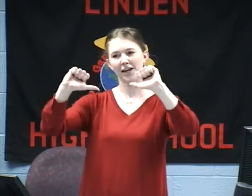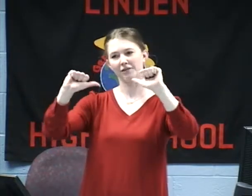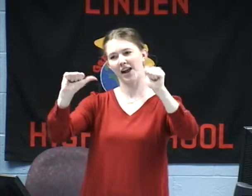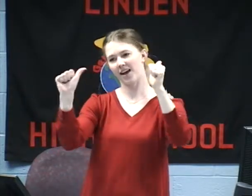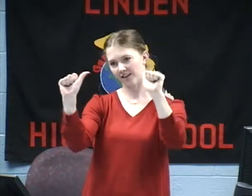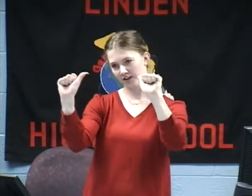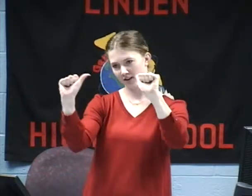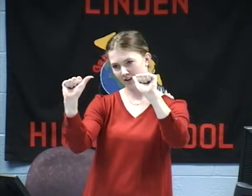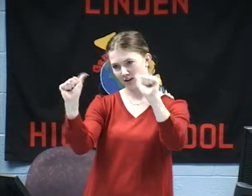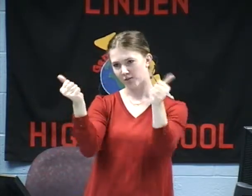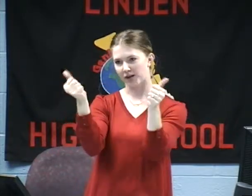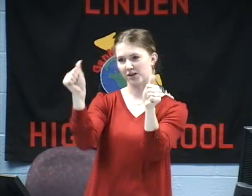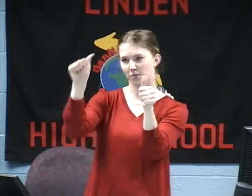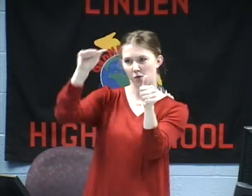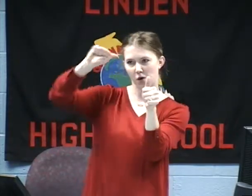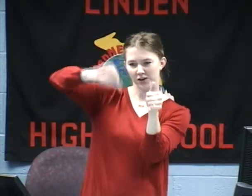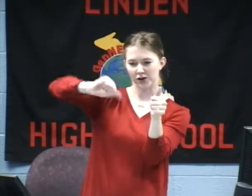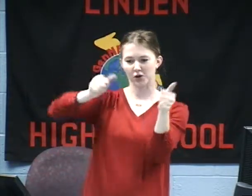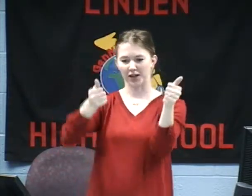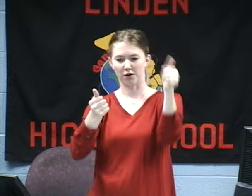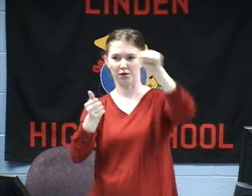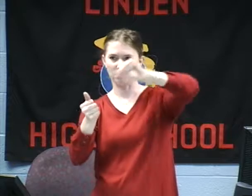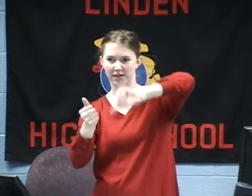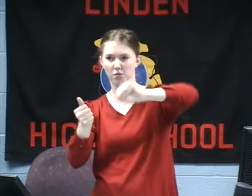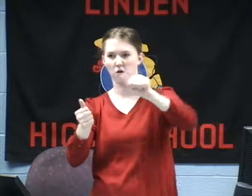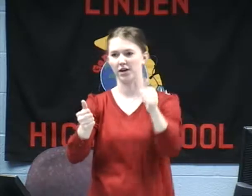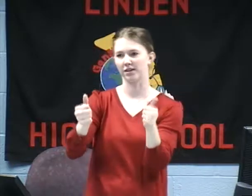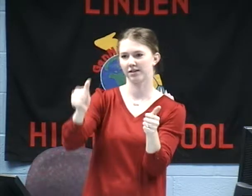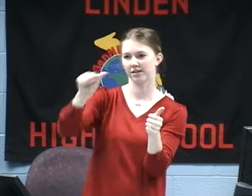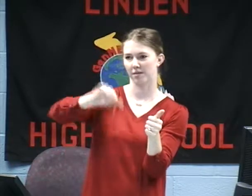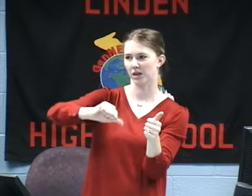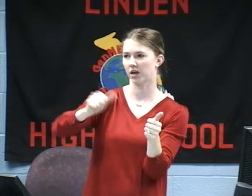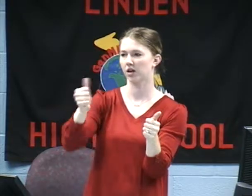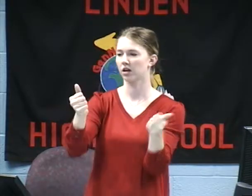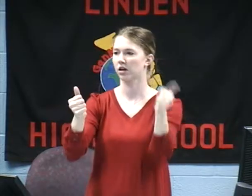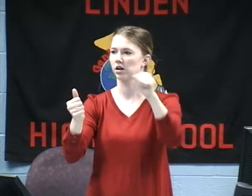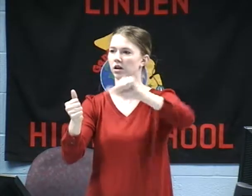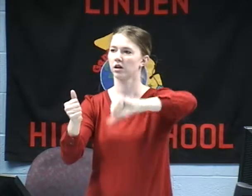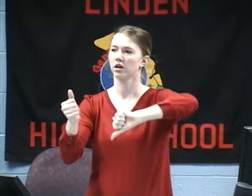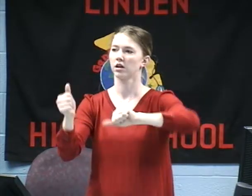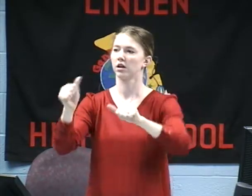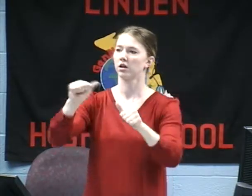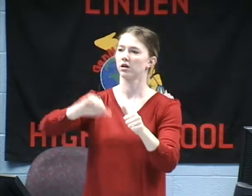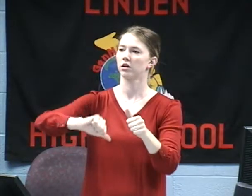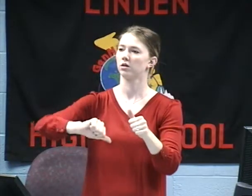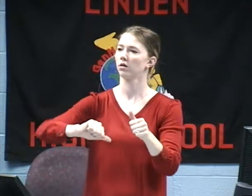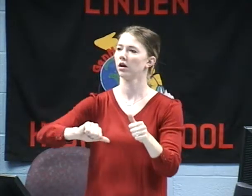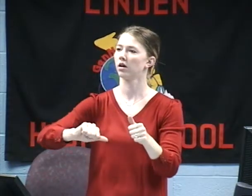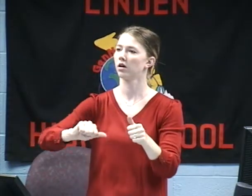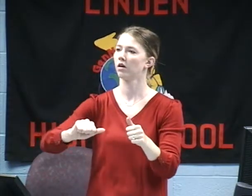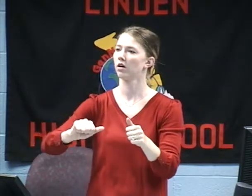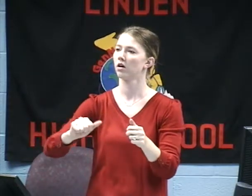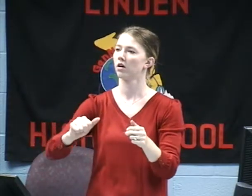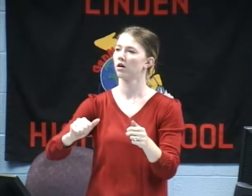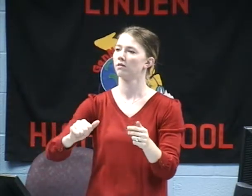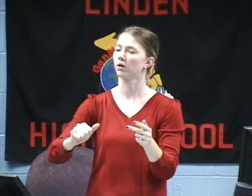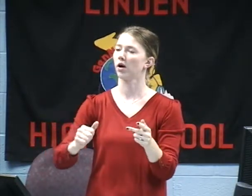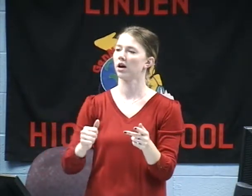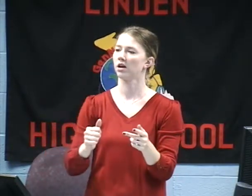of an S, but it's more so like your thumb is You pouring. do the same thing for physics. It could be an S. You just move. For what?